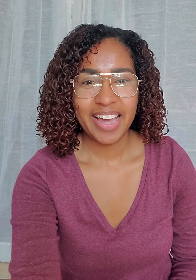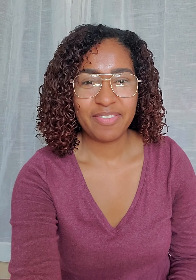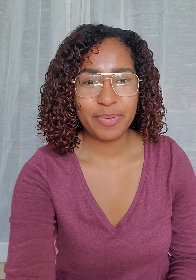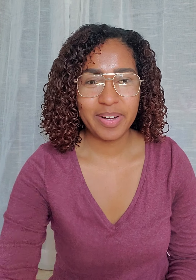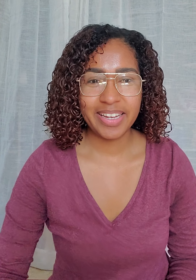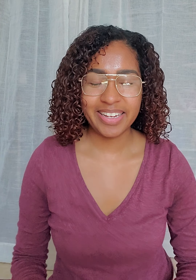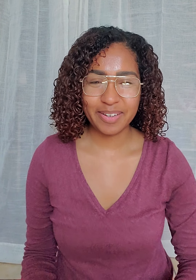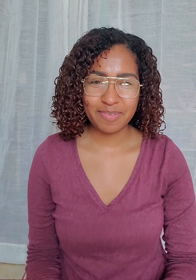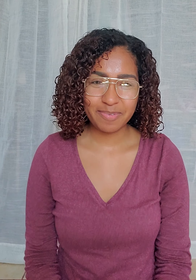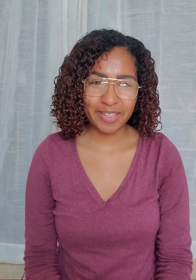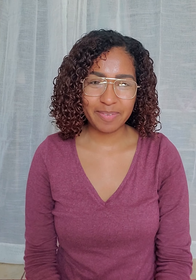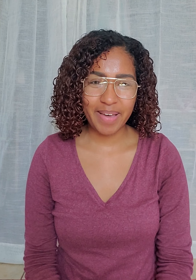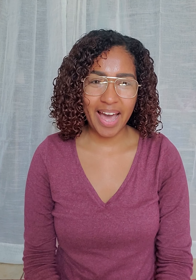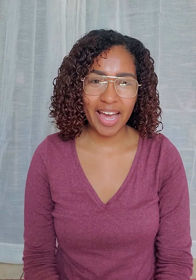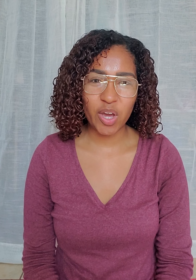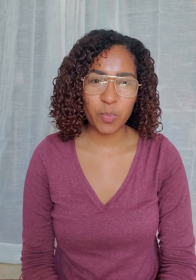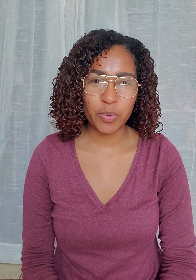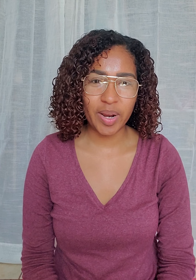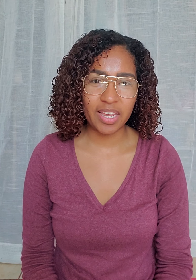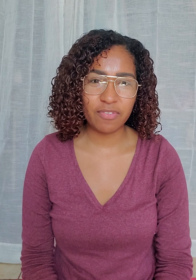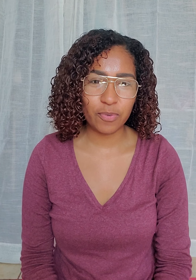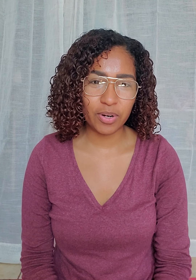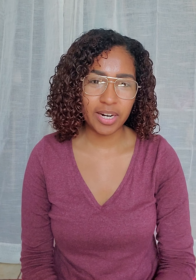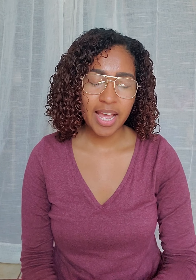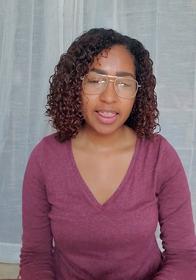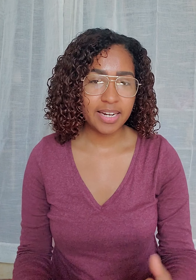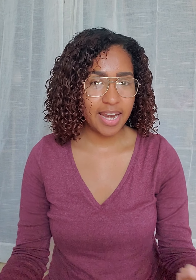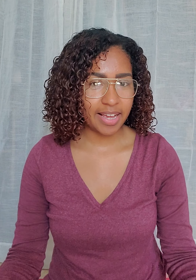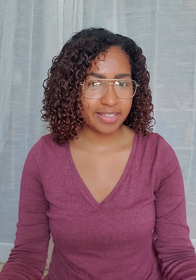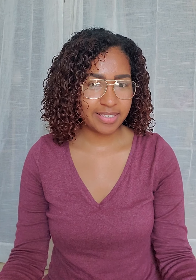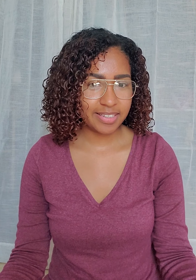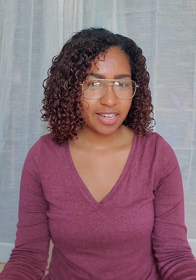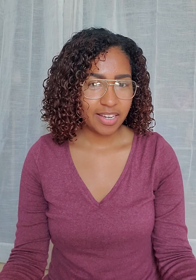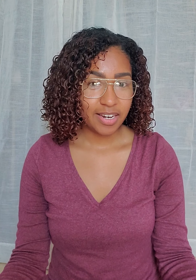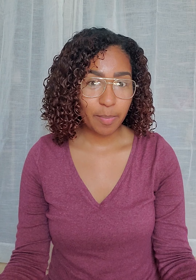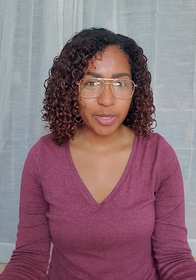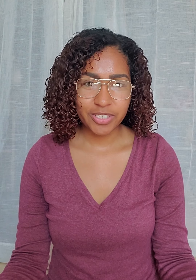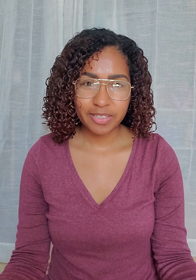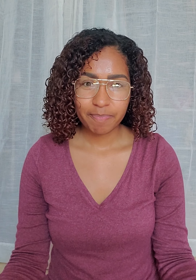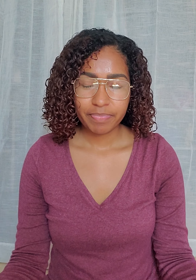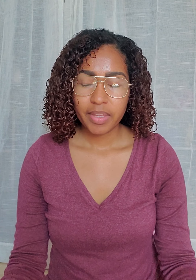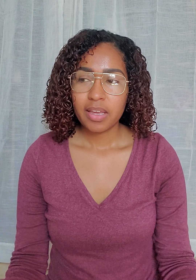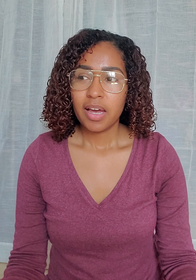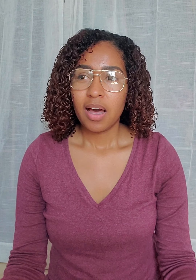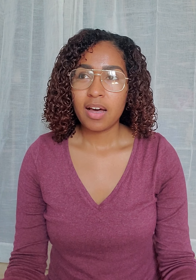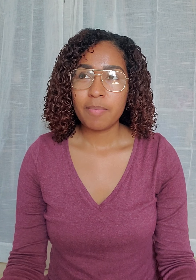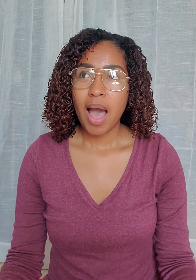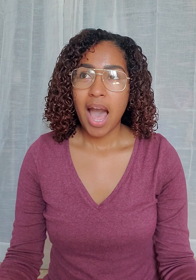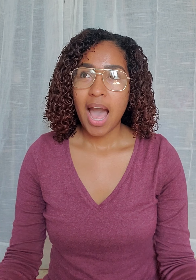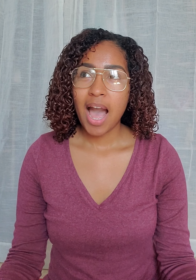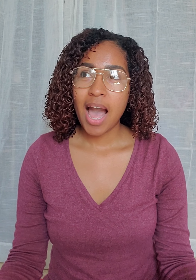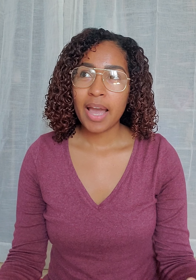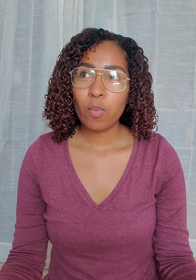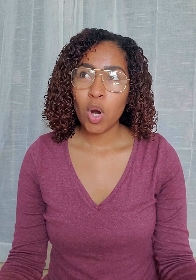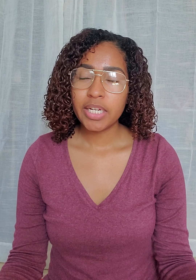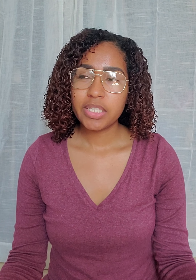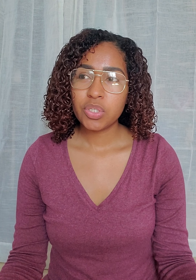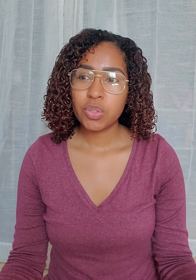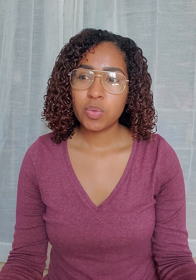Hi everyone, welcome back. I hope you're ready for the next numbers. I wanted to let